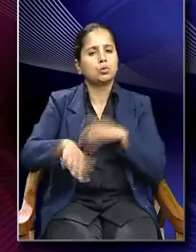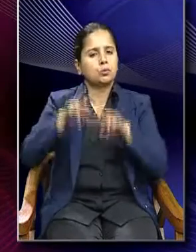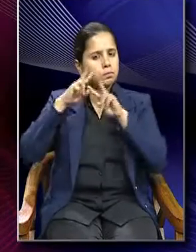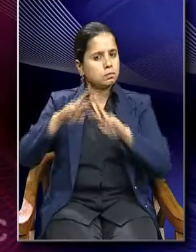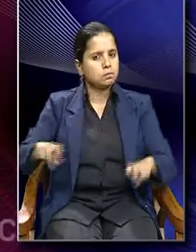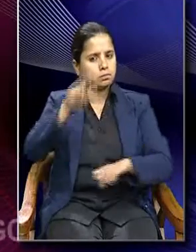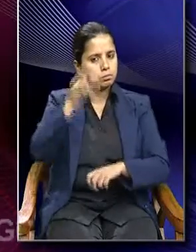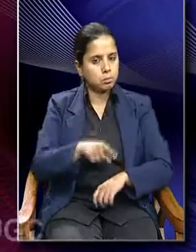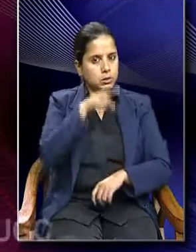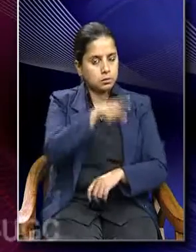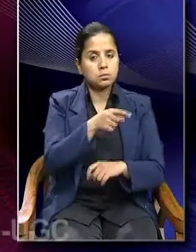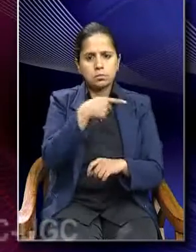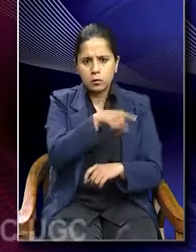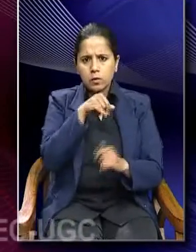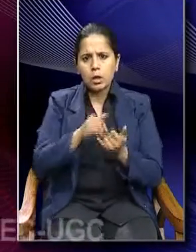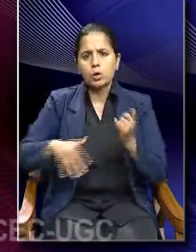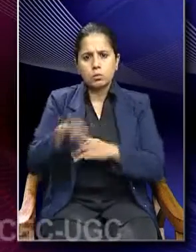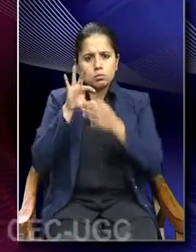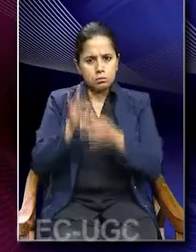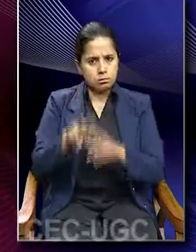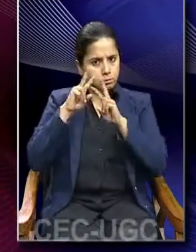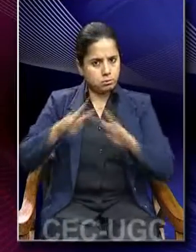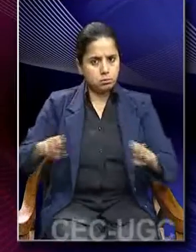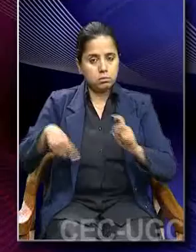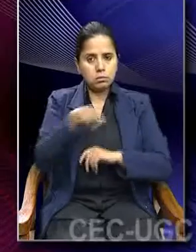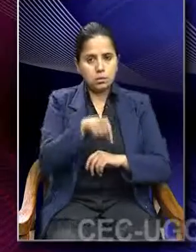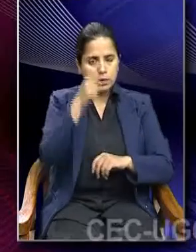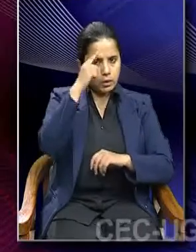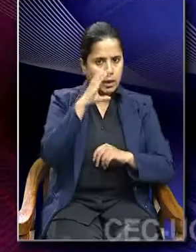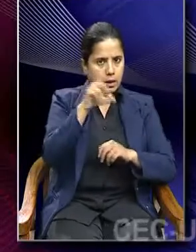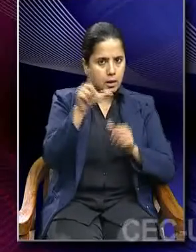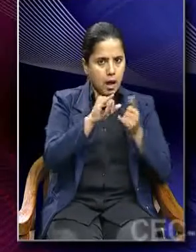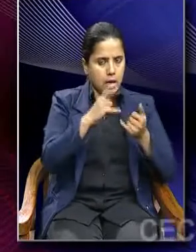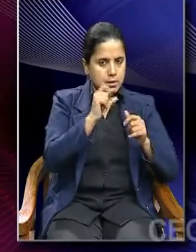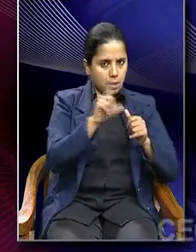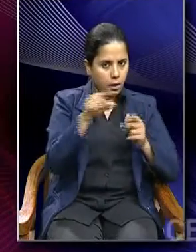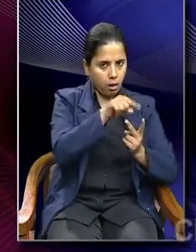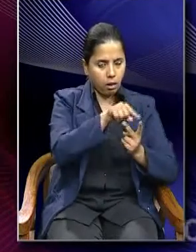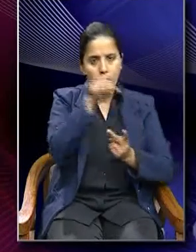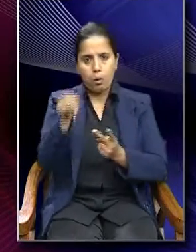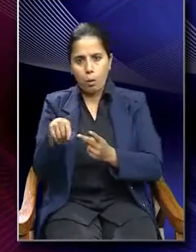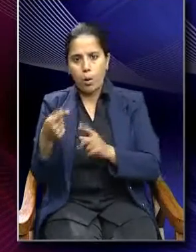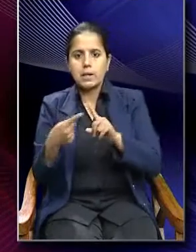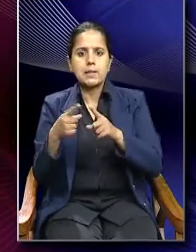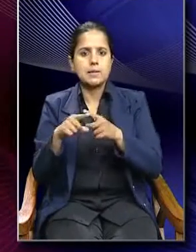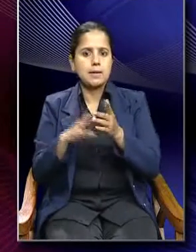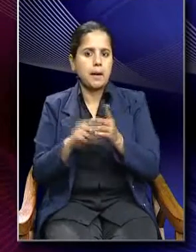as a sociologist, is placed between the classical and the contemporary sociologist. So when